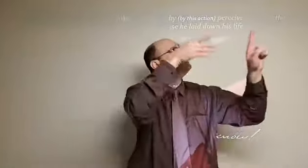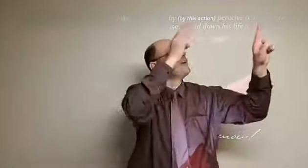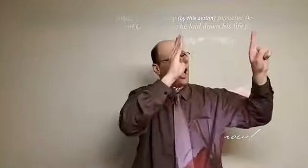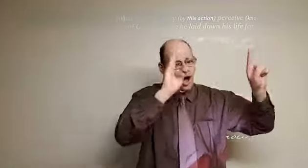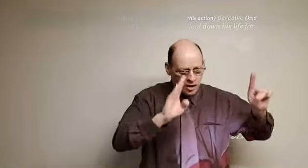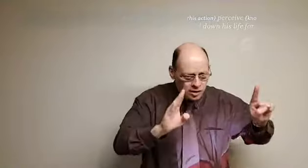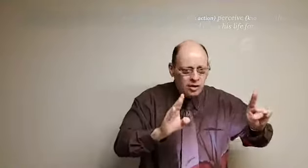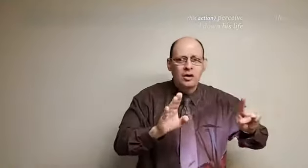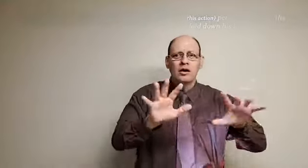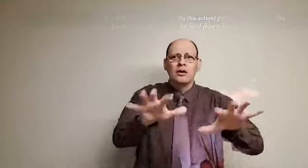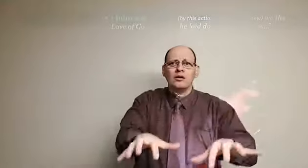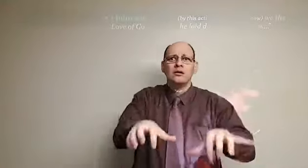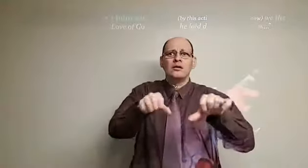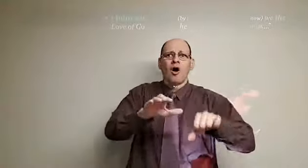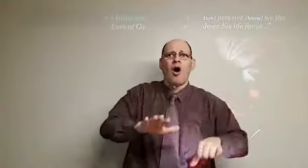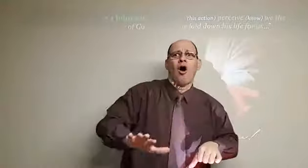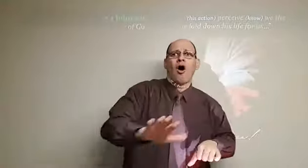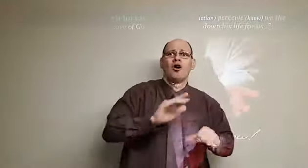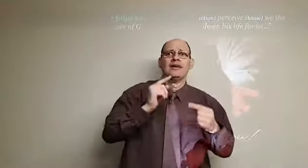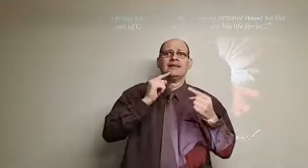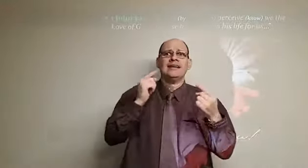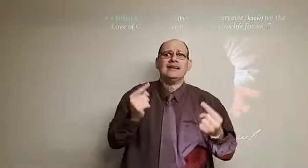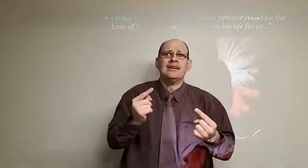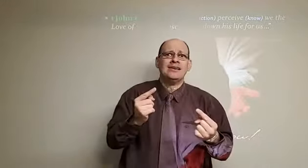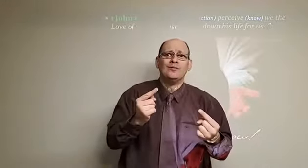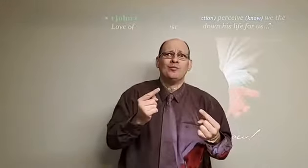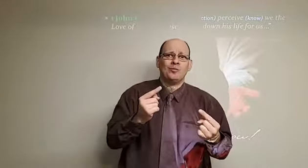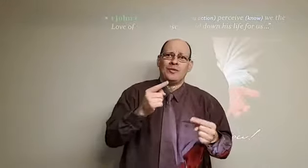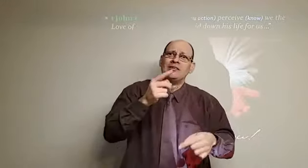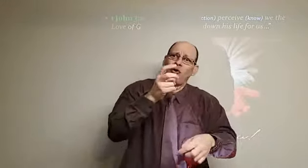to look down and remove the sin of man